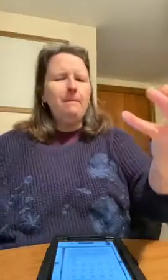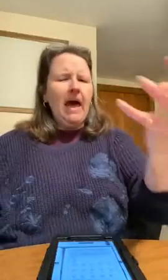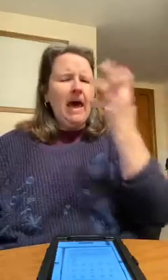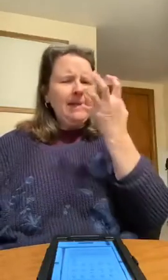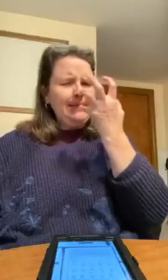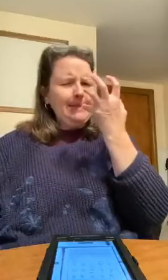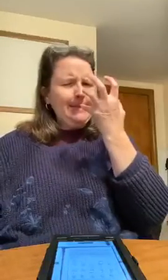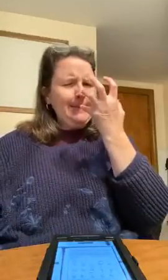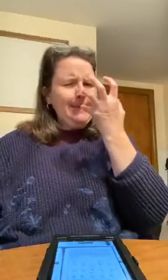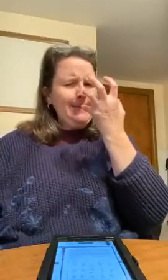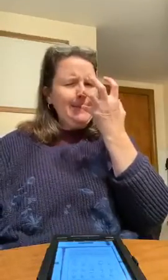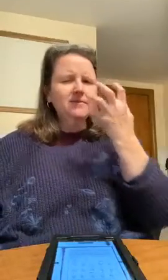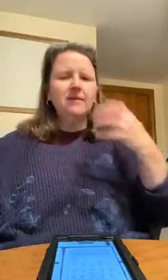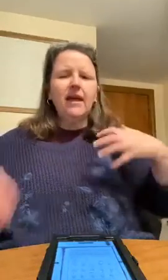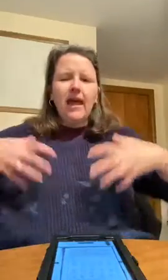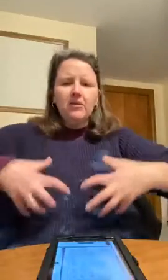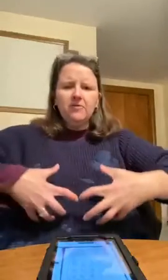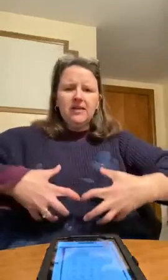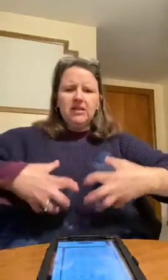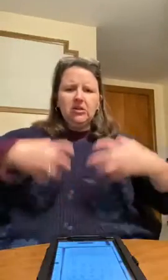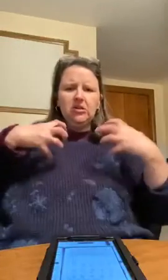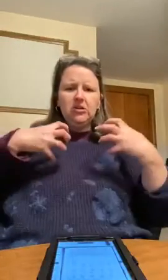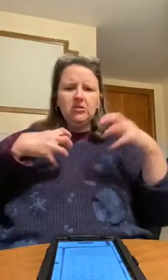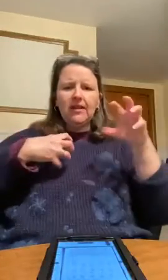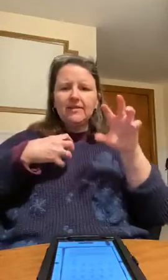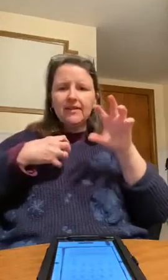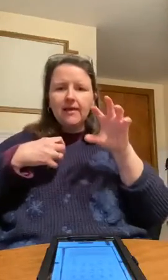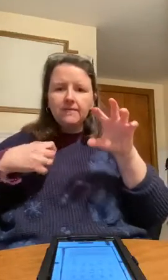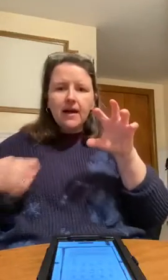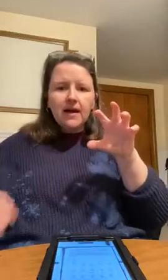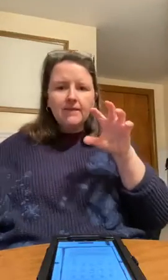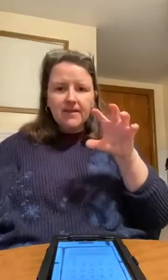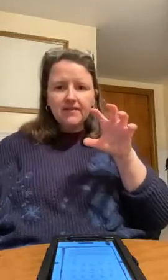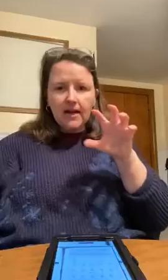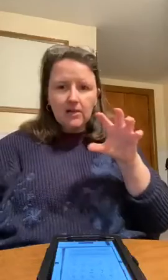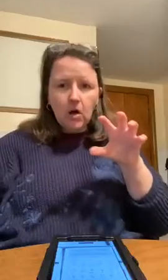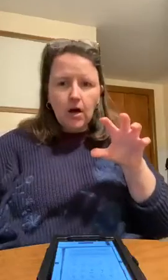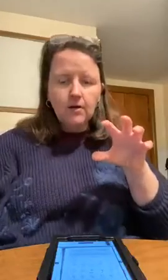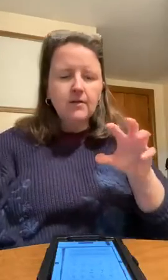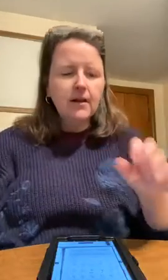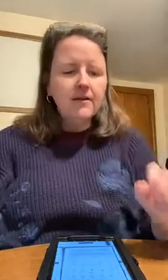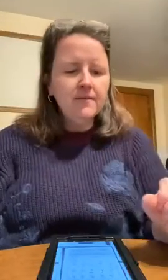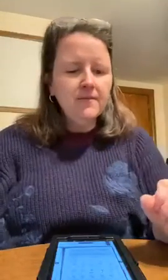Mad, angry, that's that 5, that's that claw, okay?